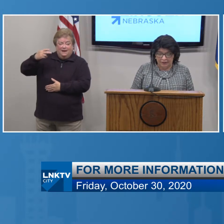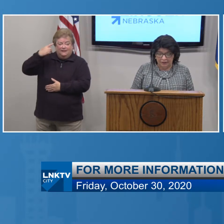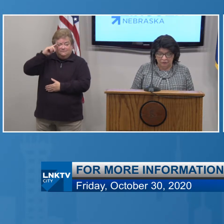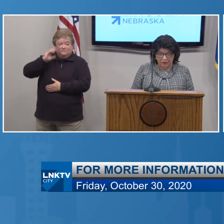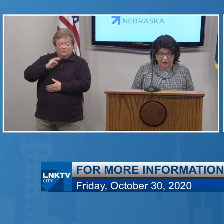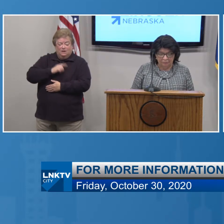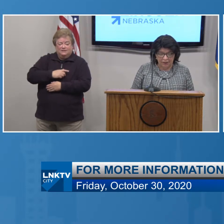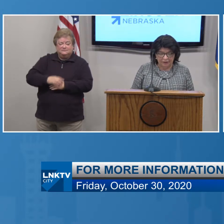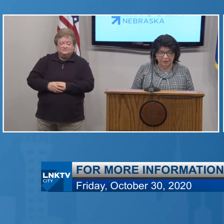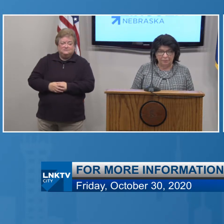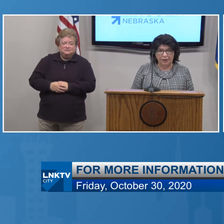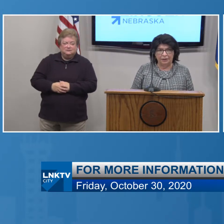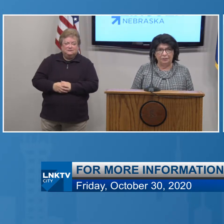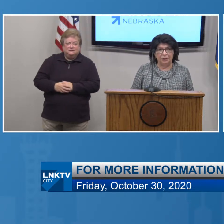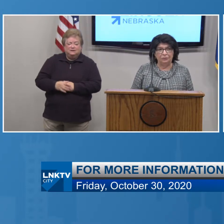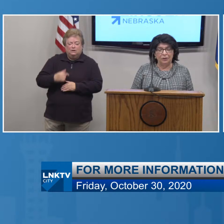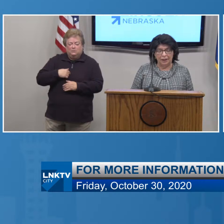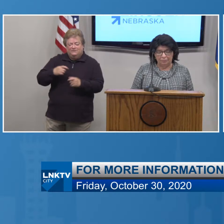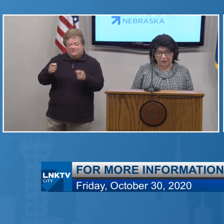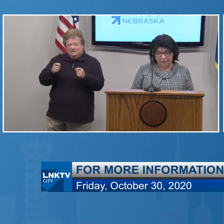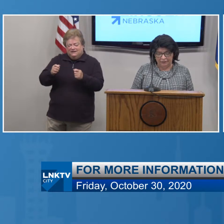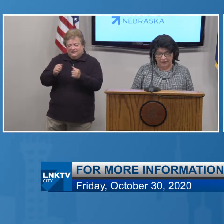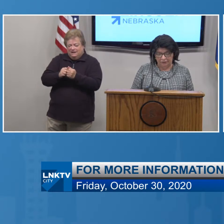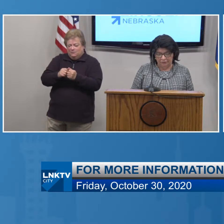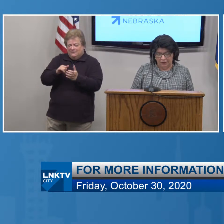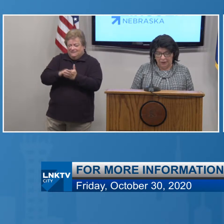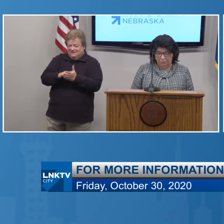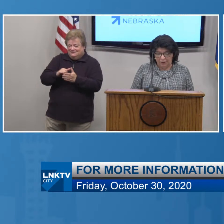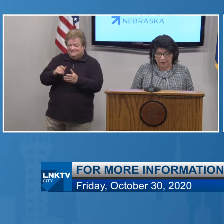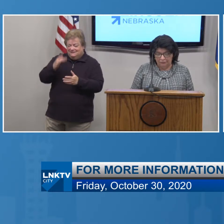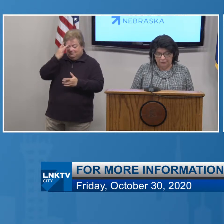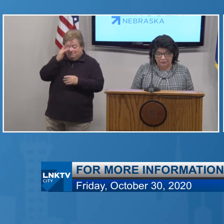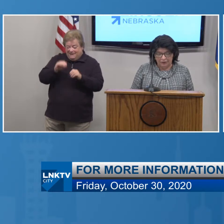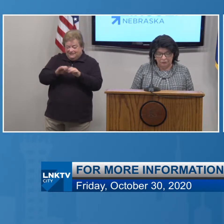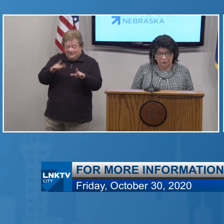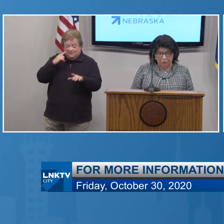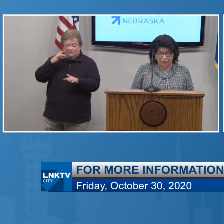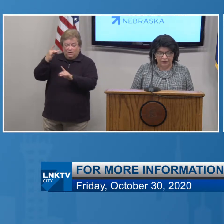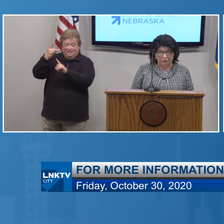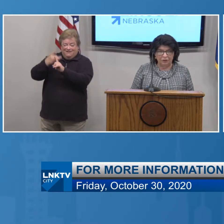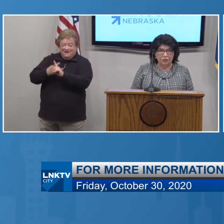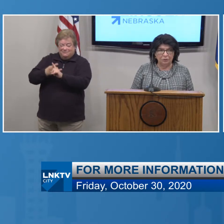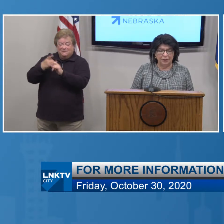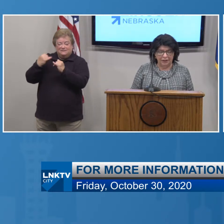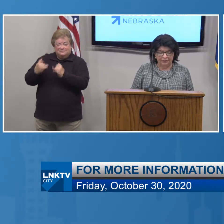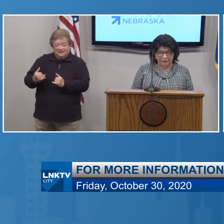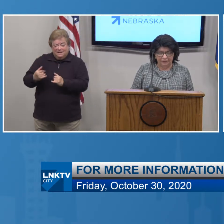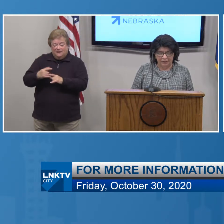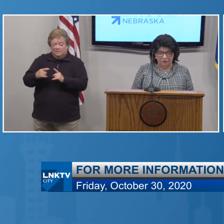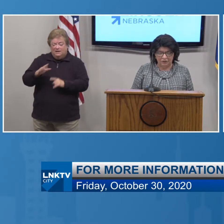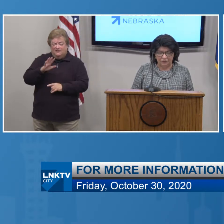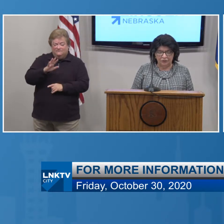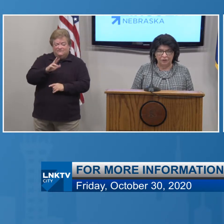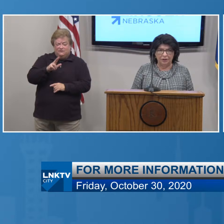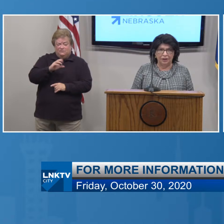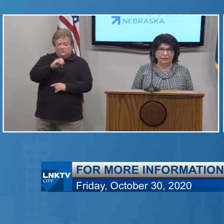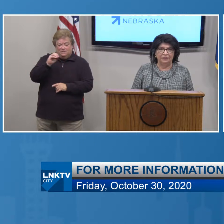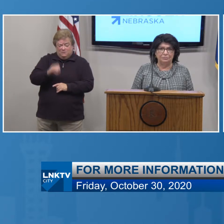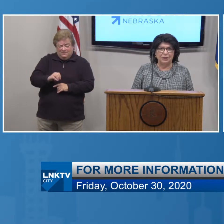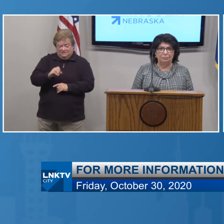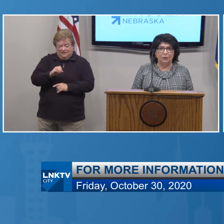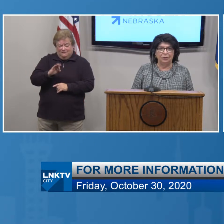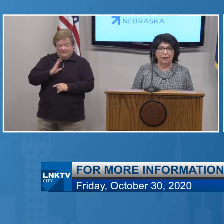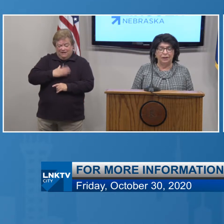been dealing with the impact of the pandemic for 8 months now, but about 53% of our total cases have just occurred